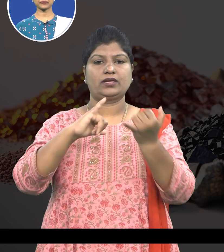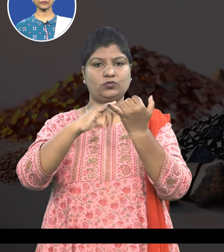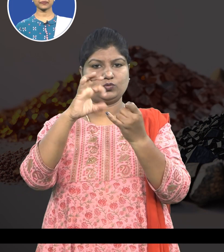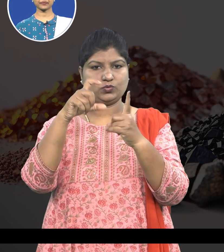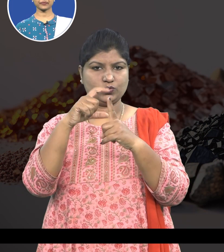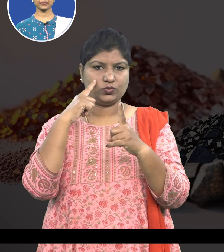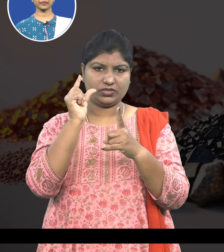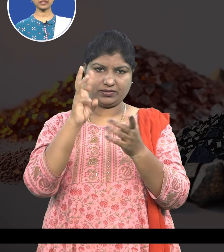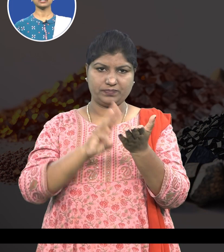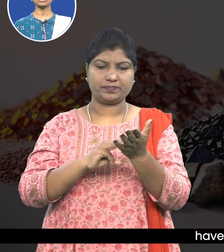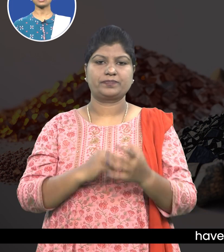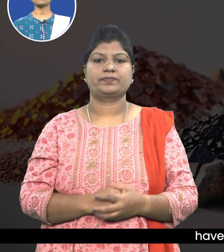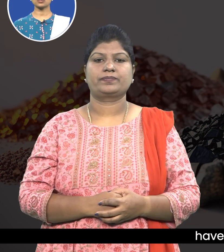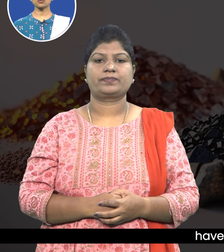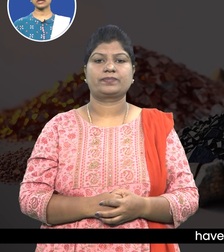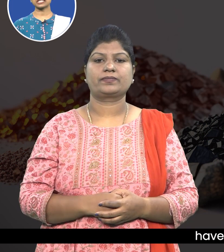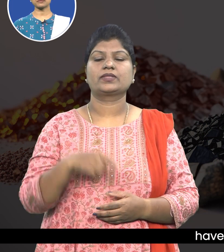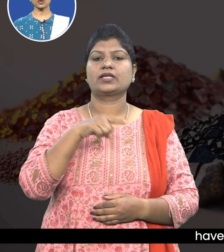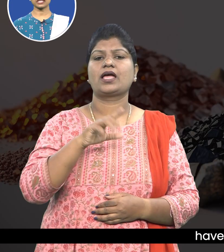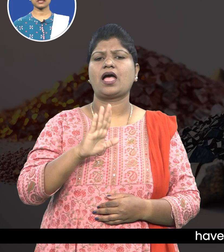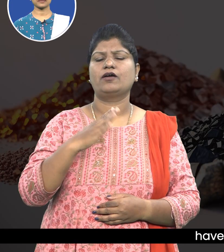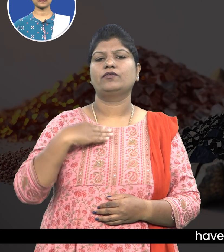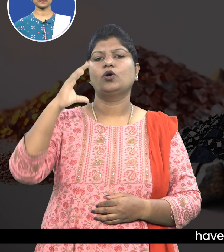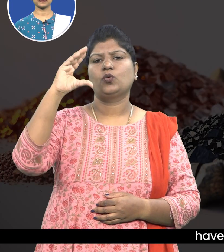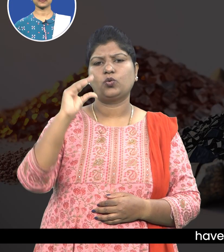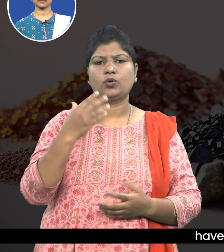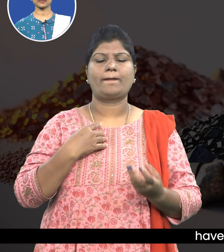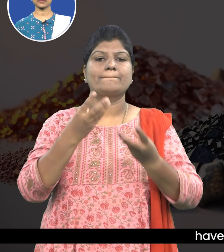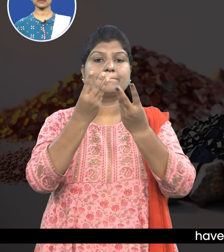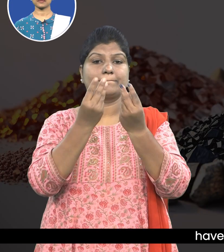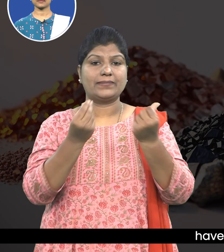sodium have low melting point.